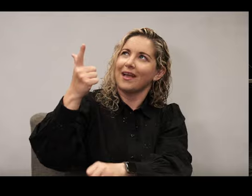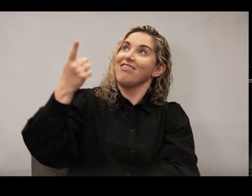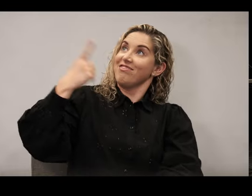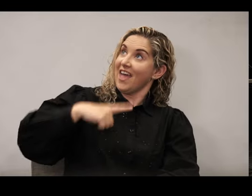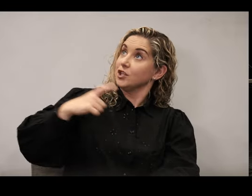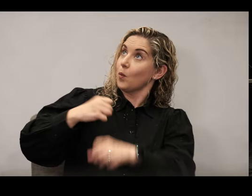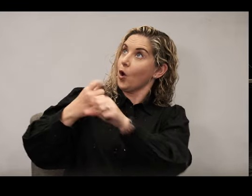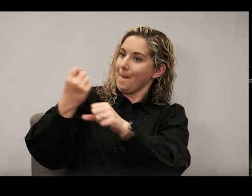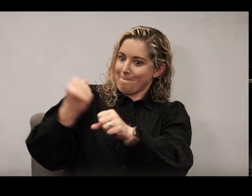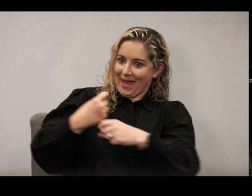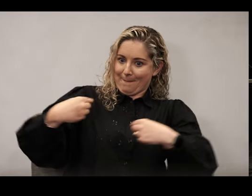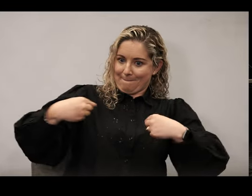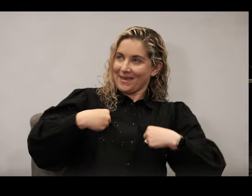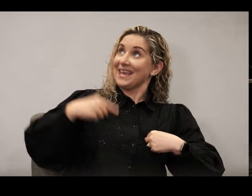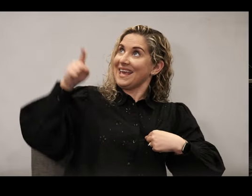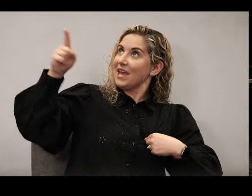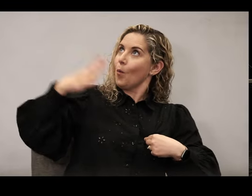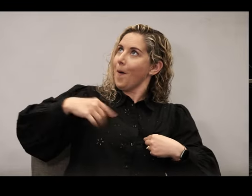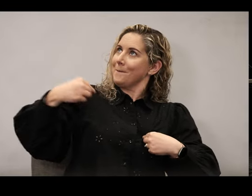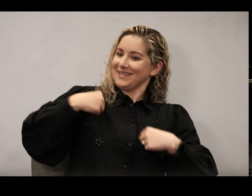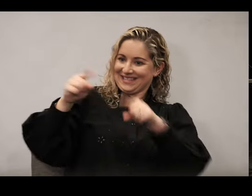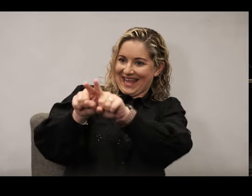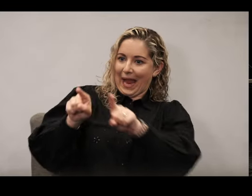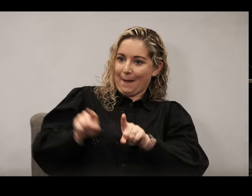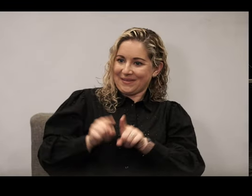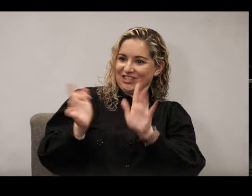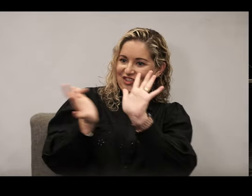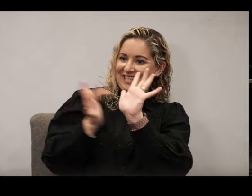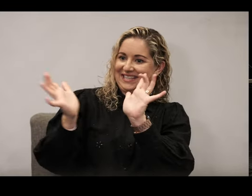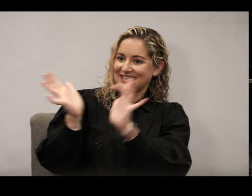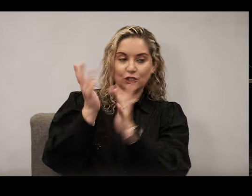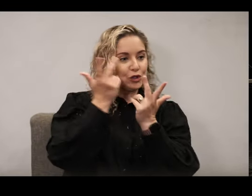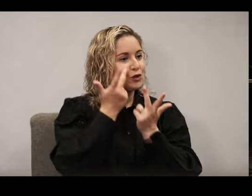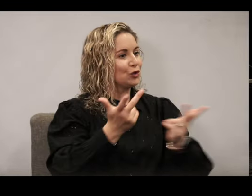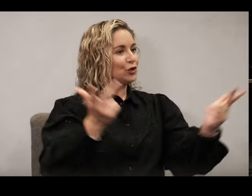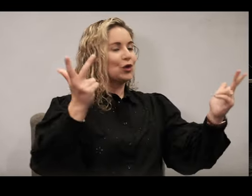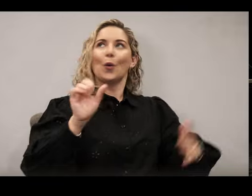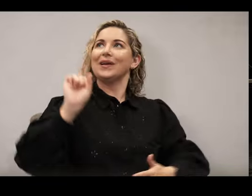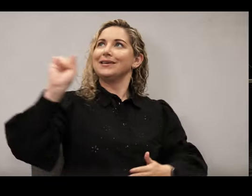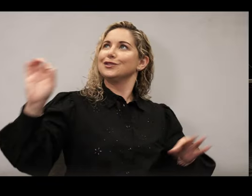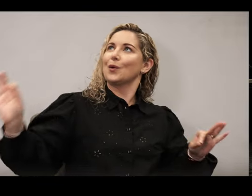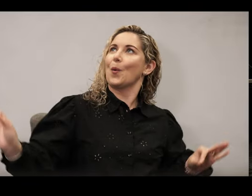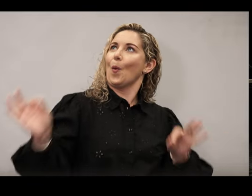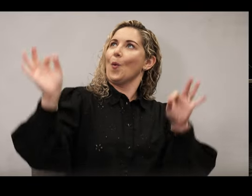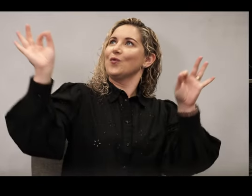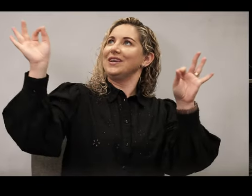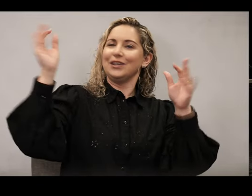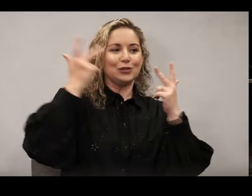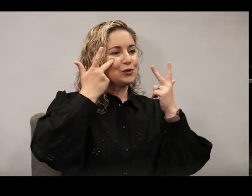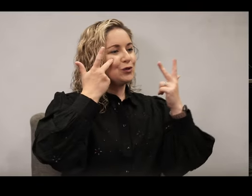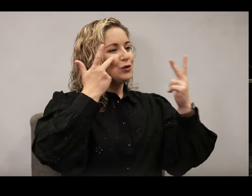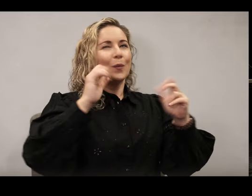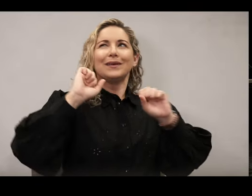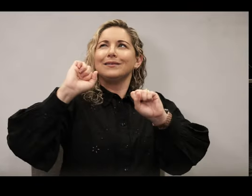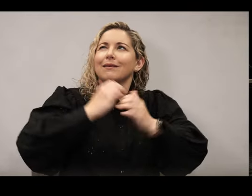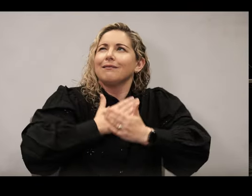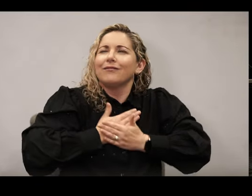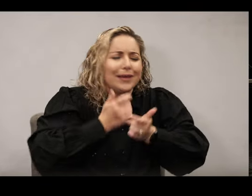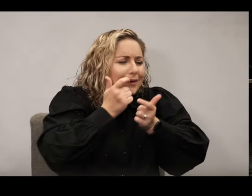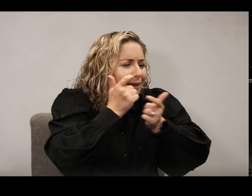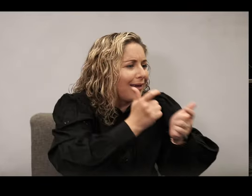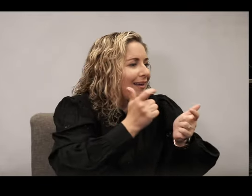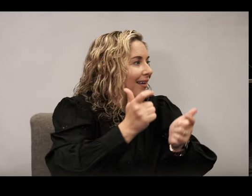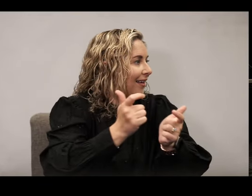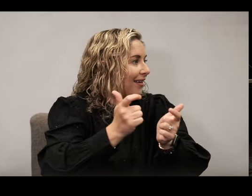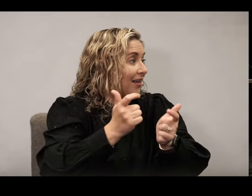to be as image bearers. Mirroring the glory of God's loving goodness to the universe, we were created to be